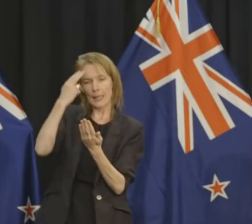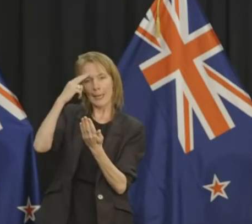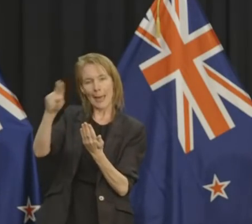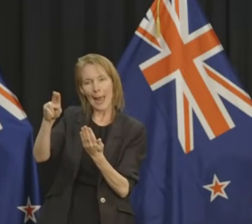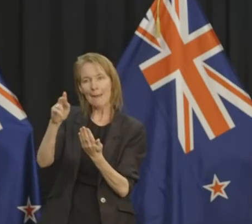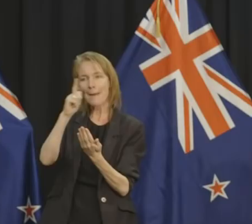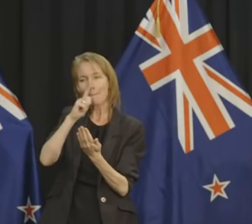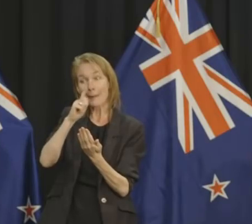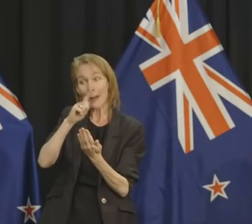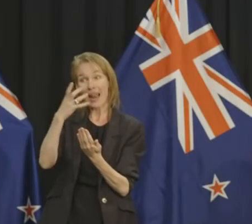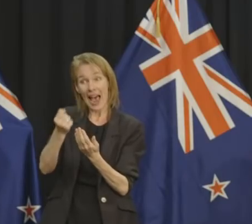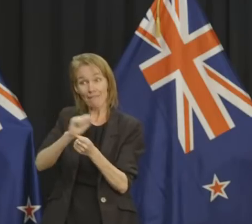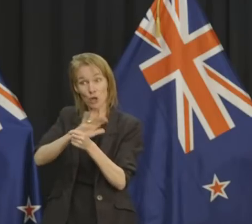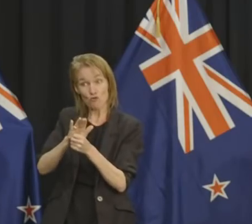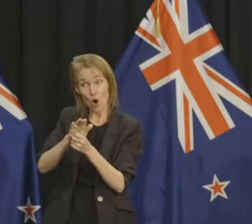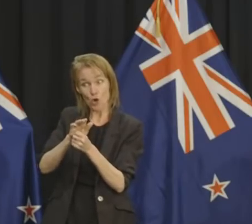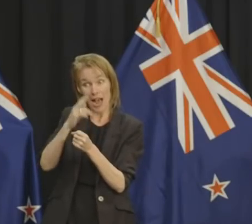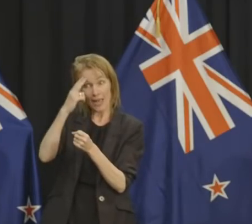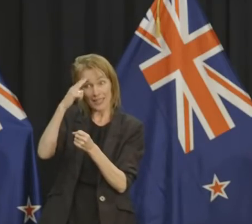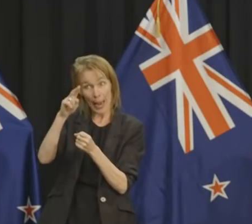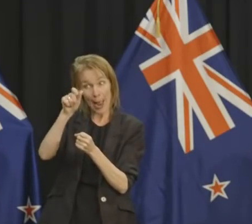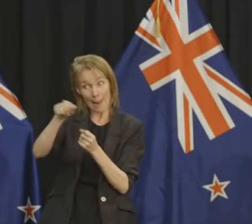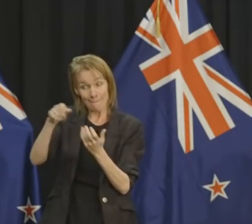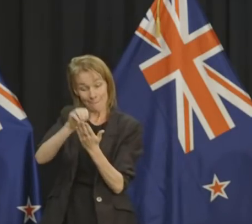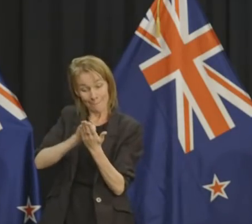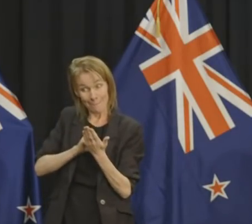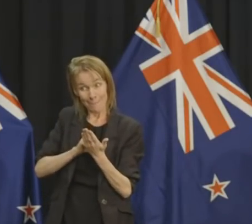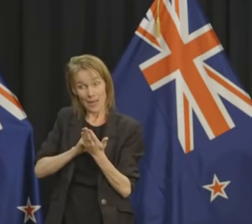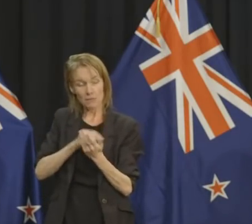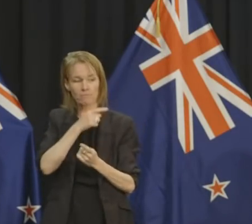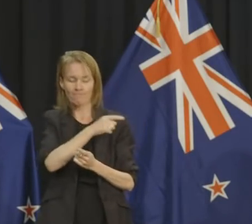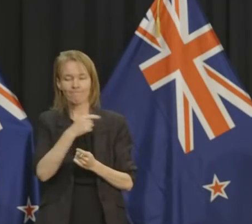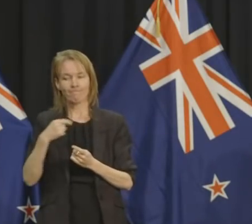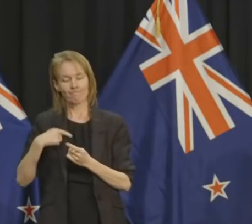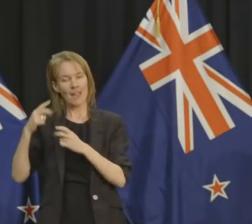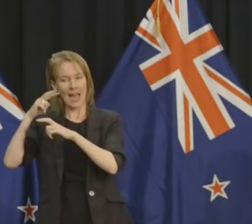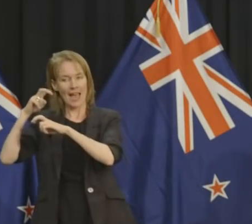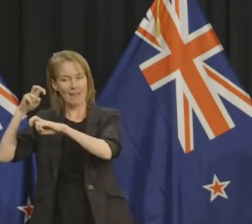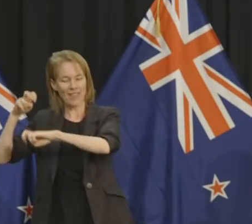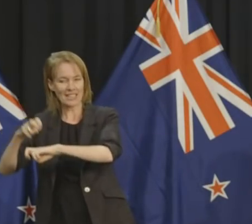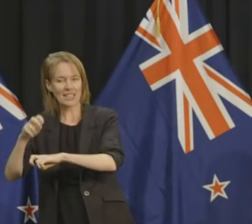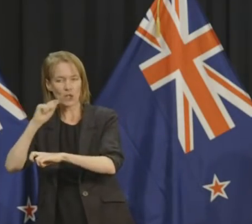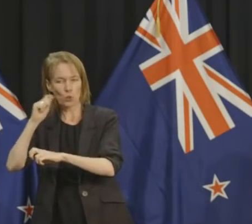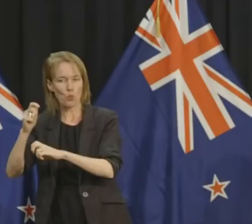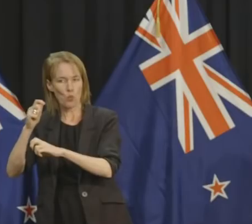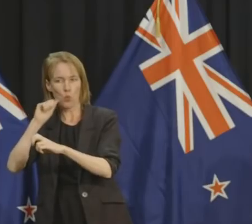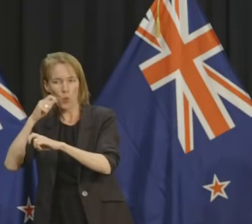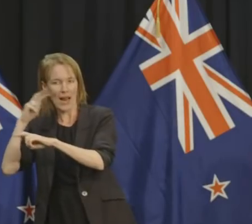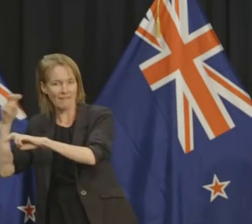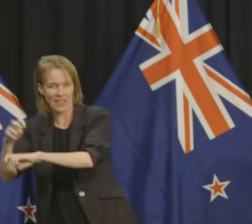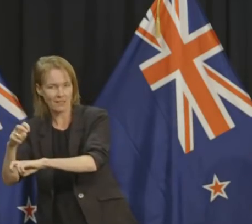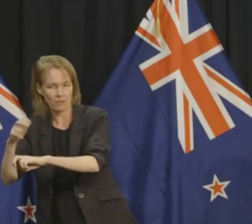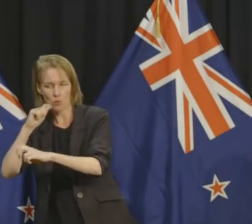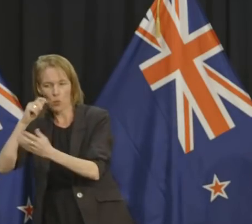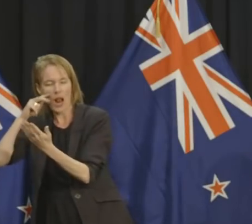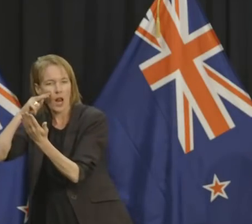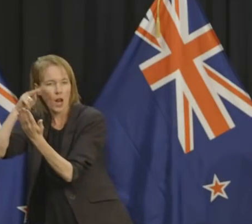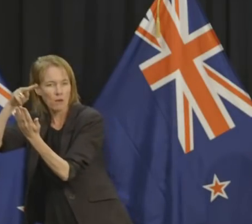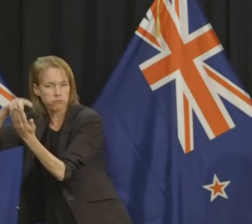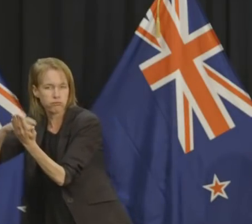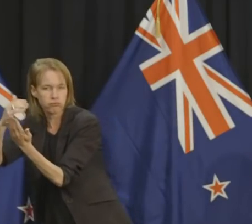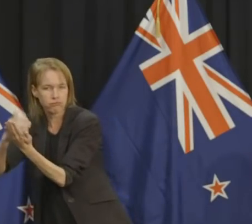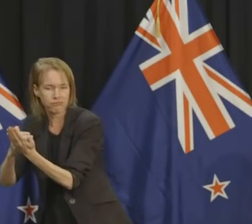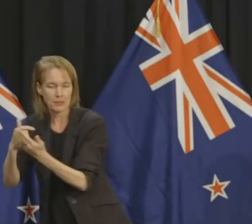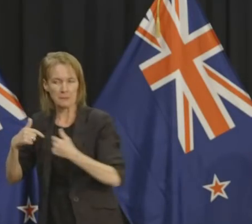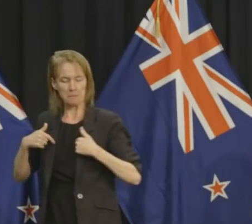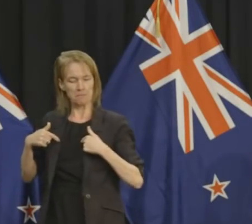needed it? Look, again, that is something that the investigation will be looking at very closely. So I'm not going to speculate on how